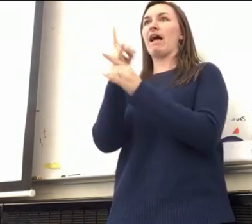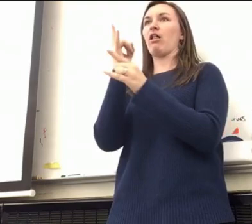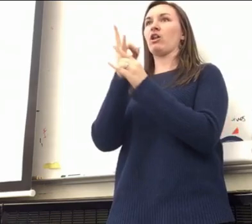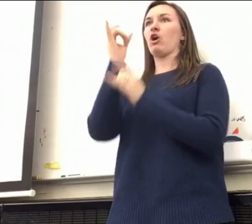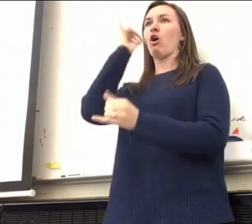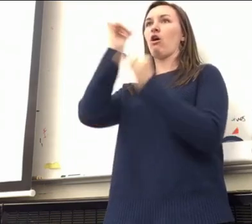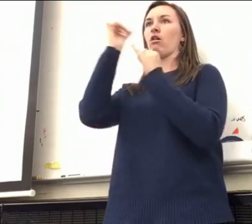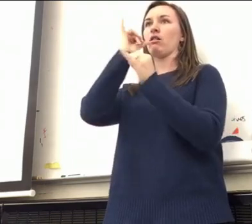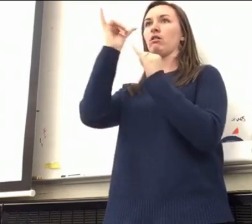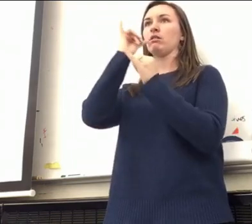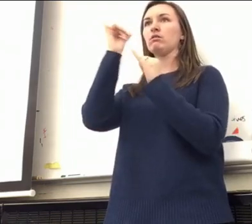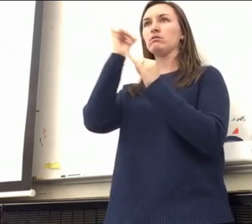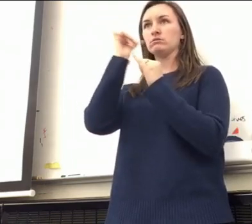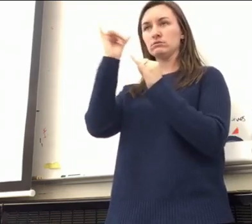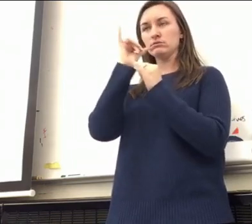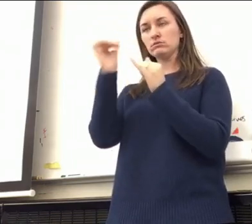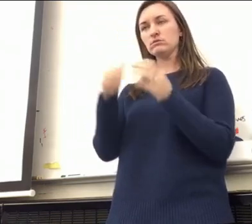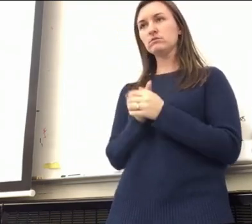Get rid of